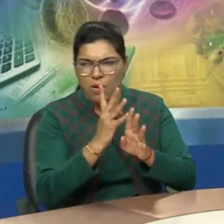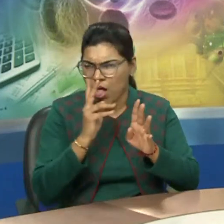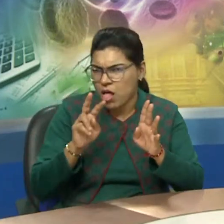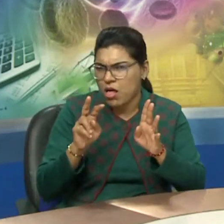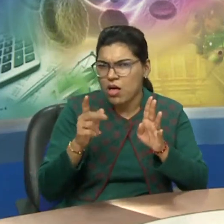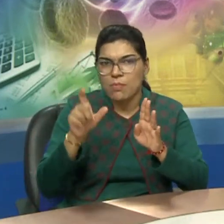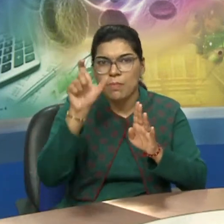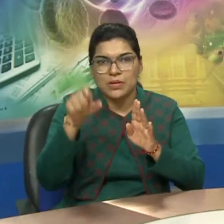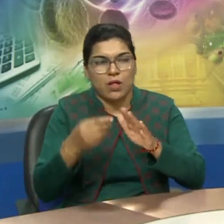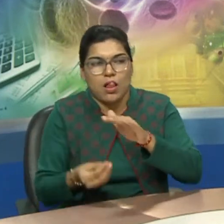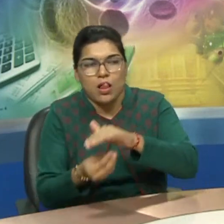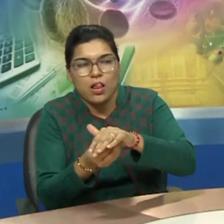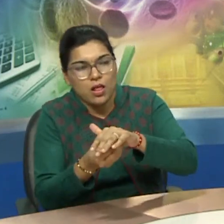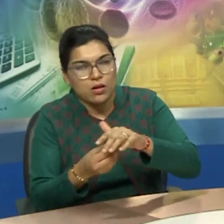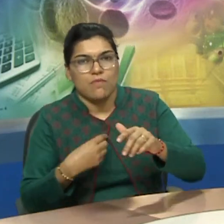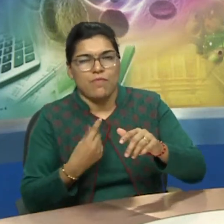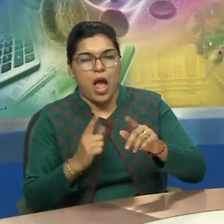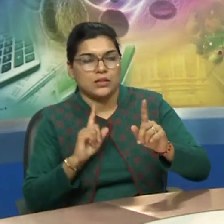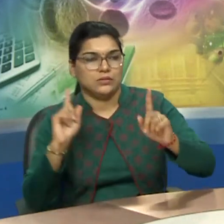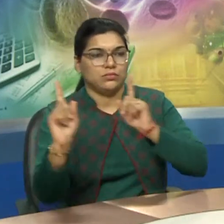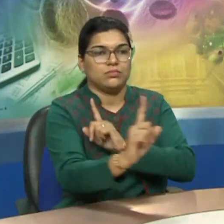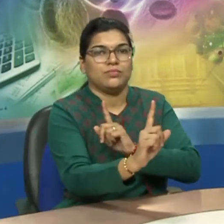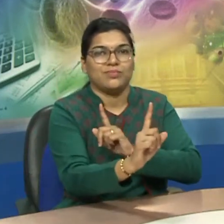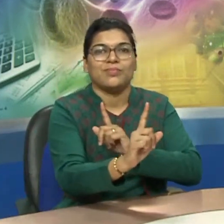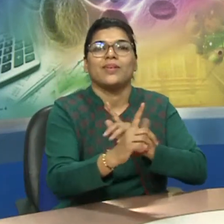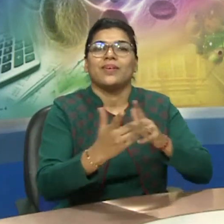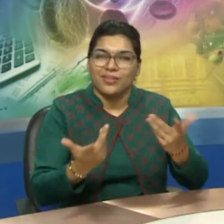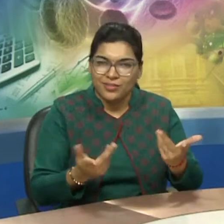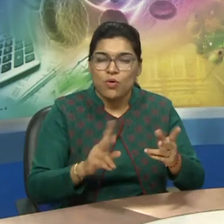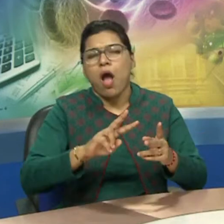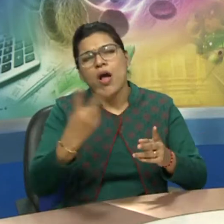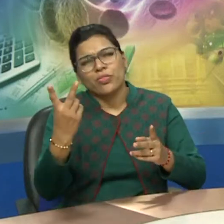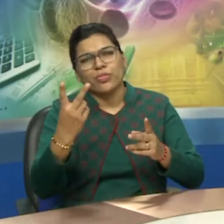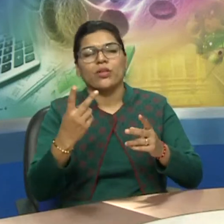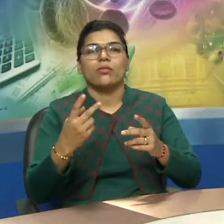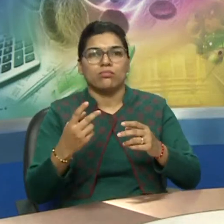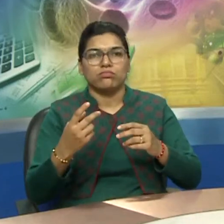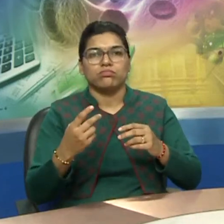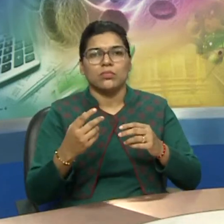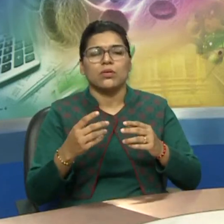Corruption, we say that if a person tries to